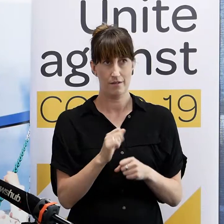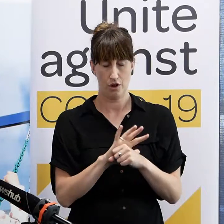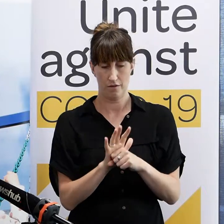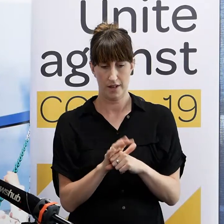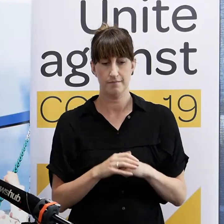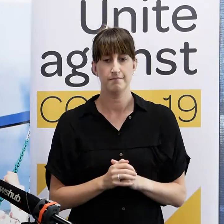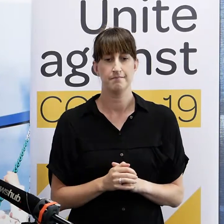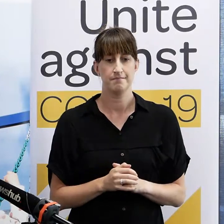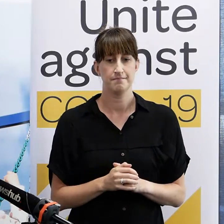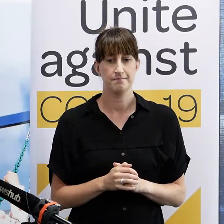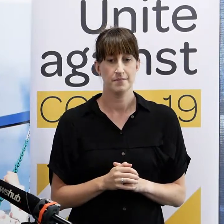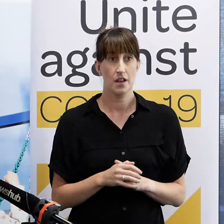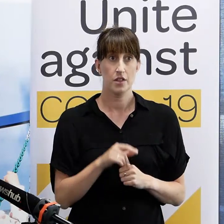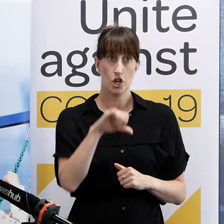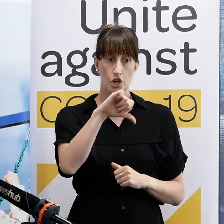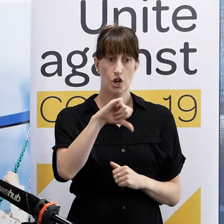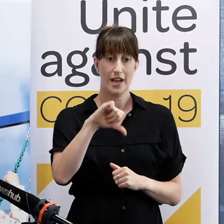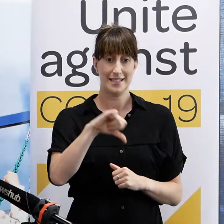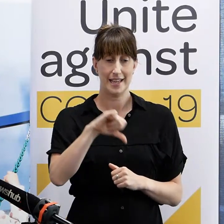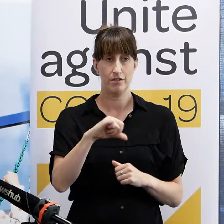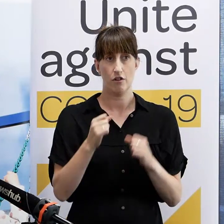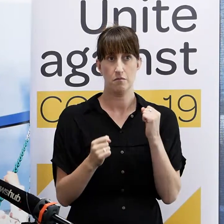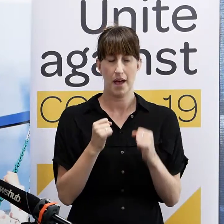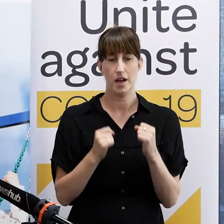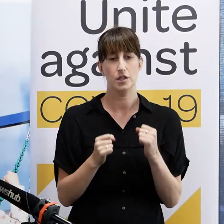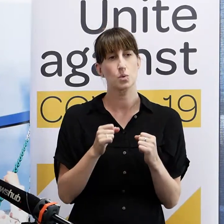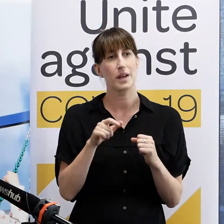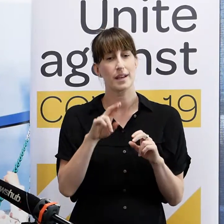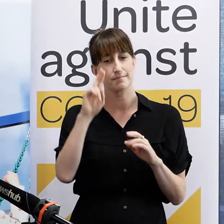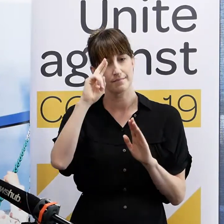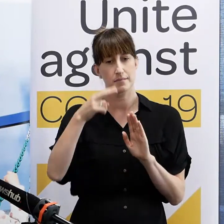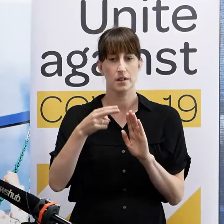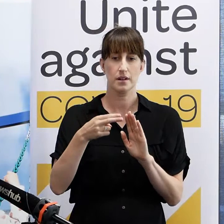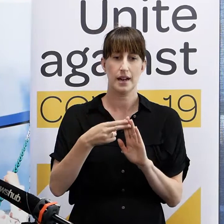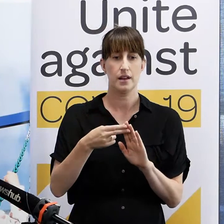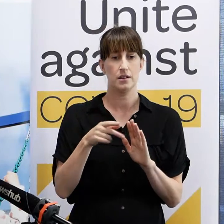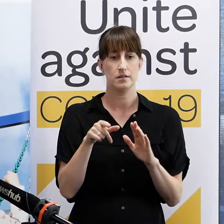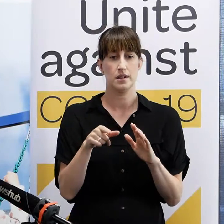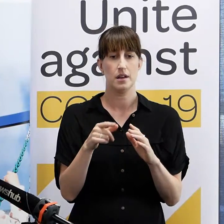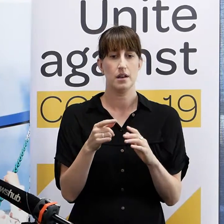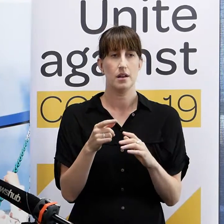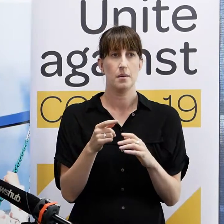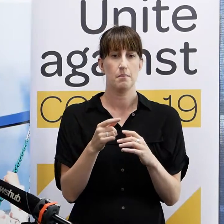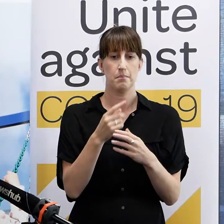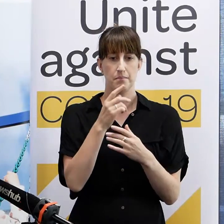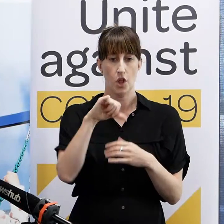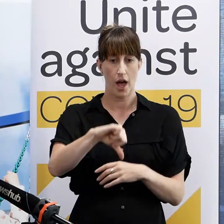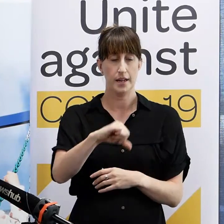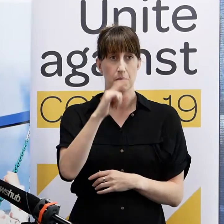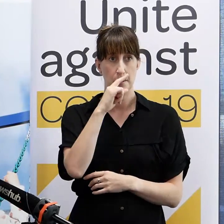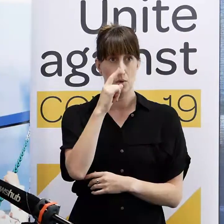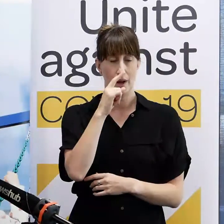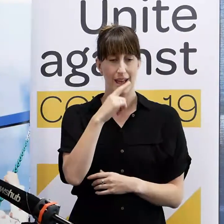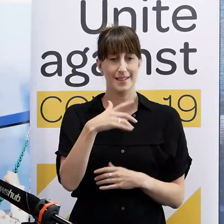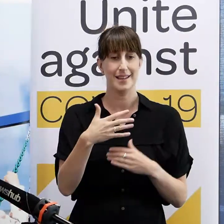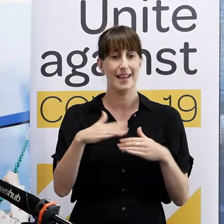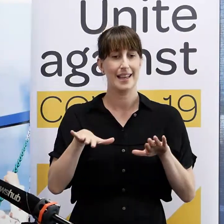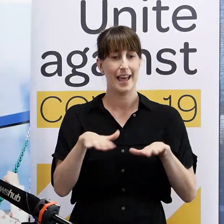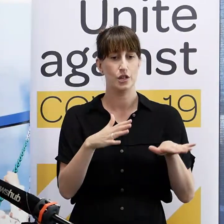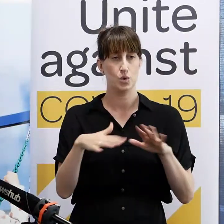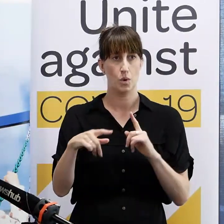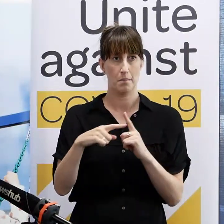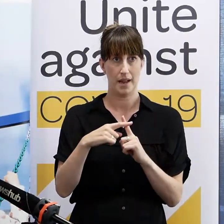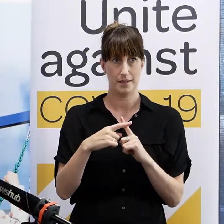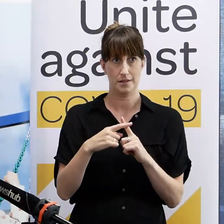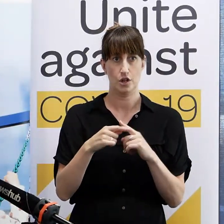From the 19th of March, 9 were classed as casual plus contacts, and their stay was extended by 5 days. They